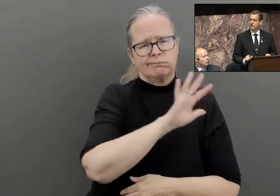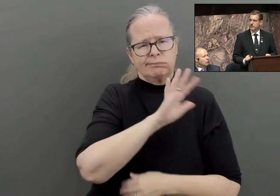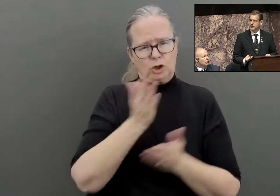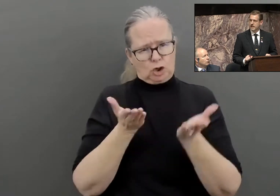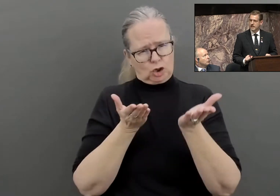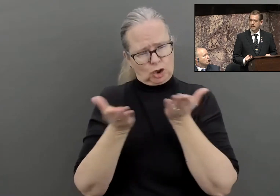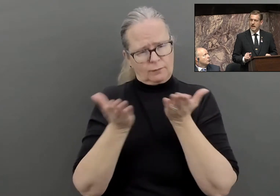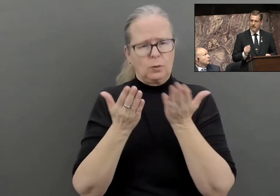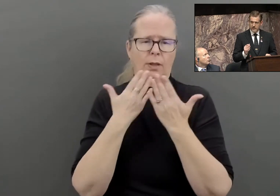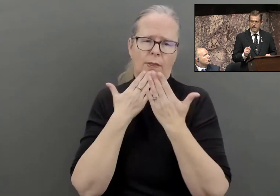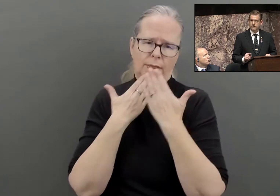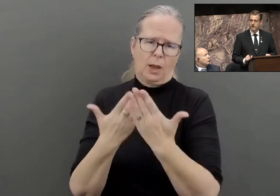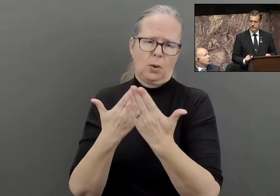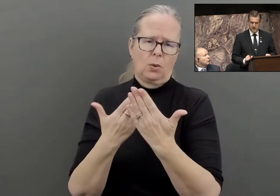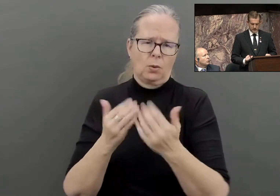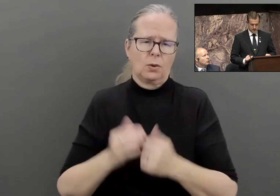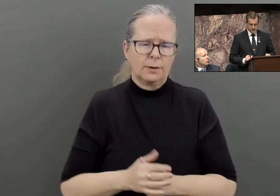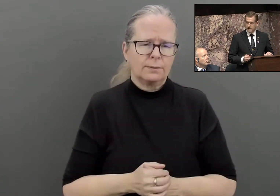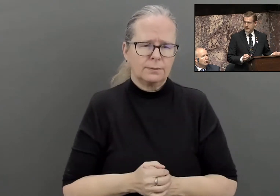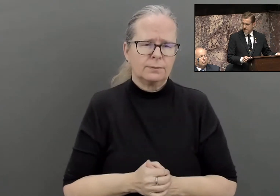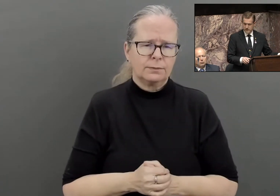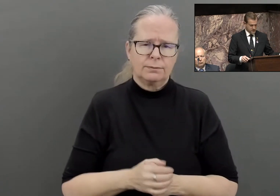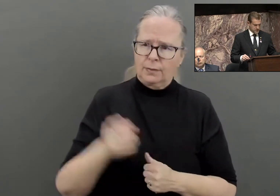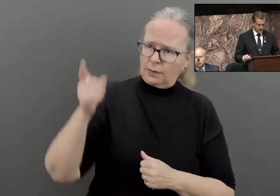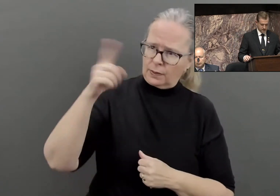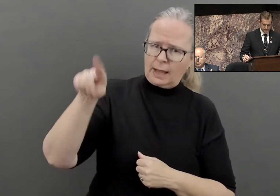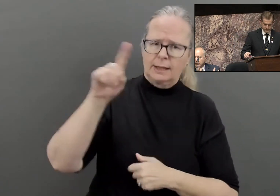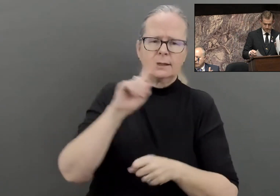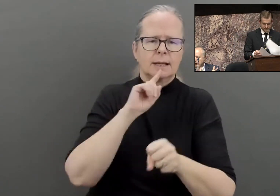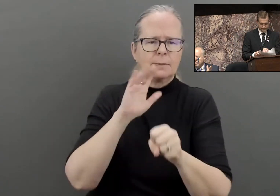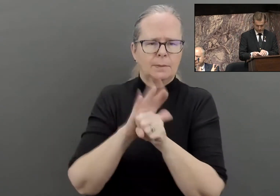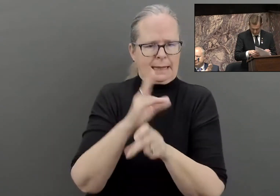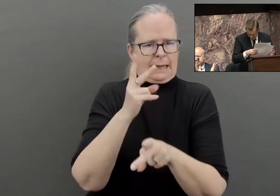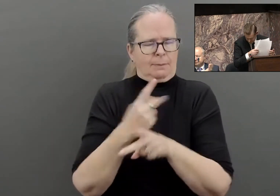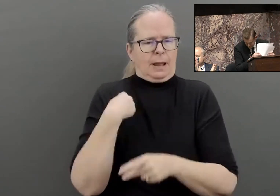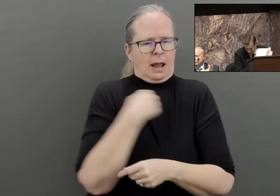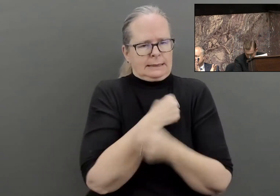deeply appreciated, and thank you for your service. Thank you, Mr. Speaker.